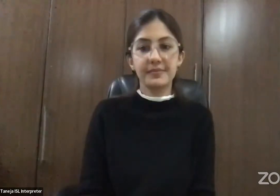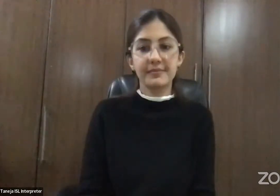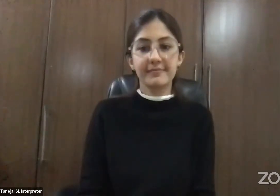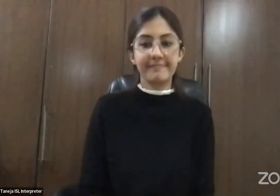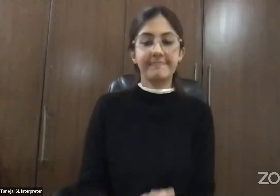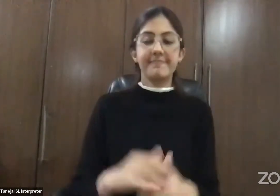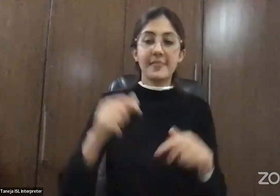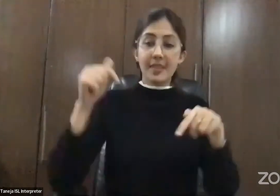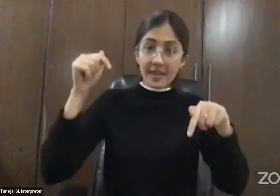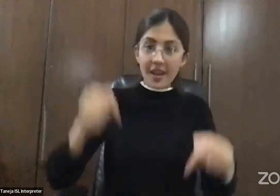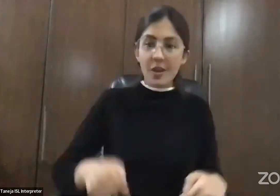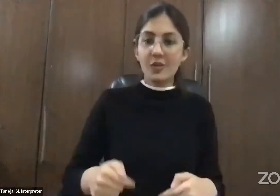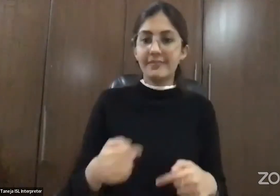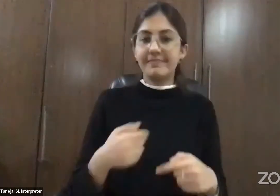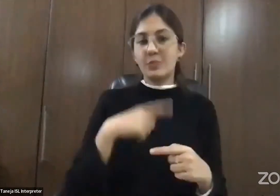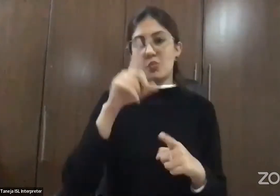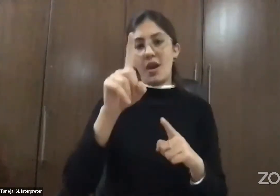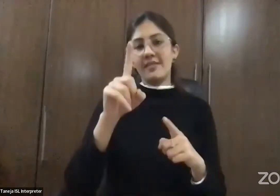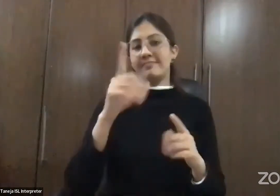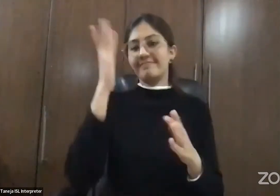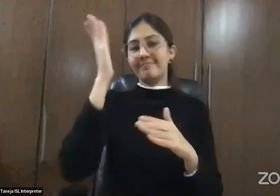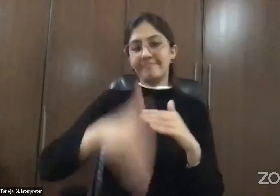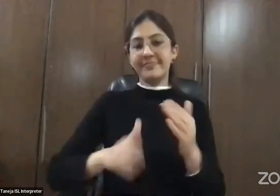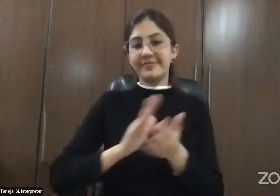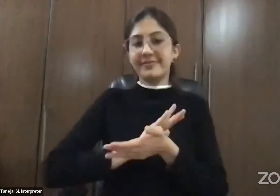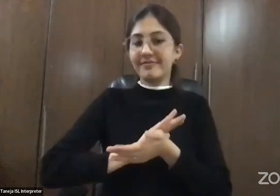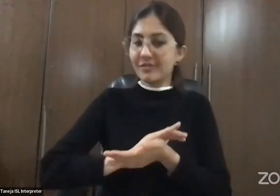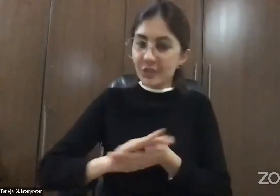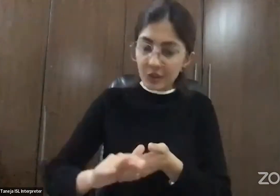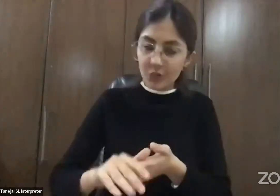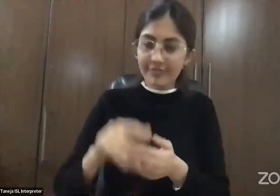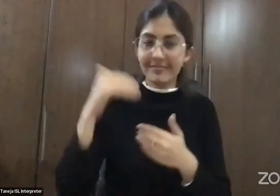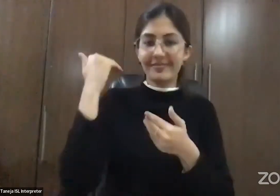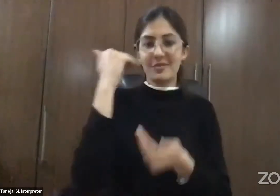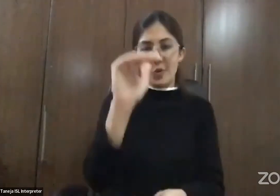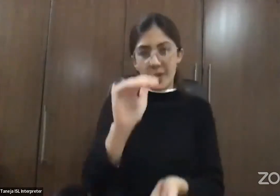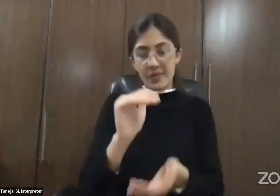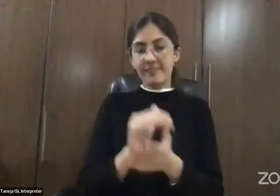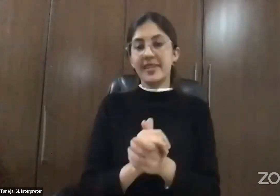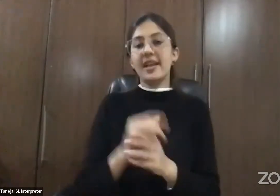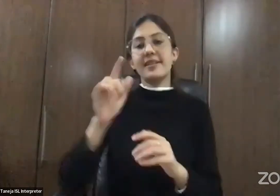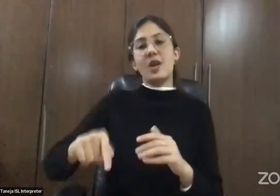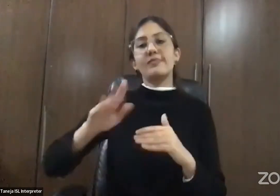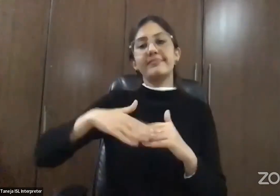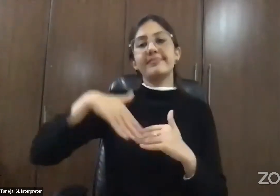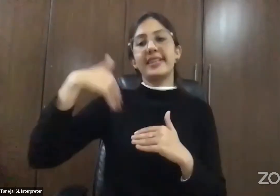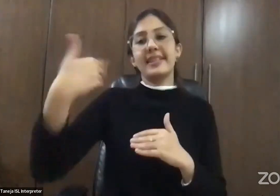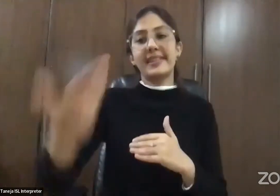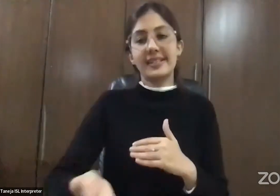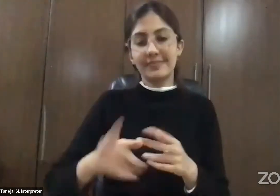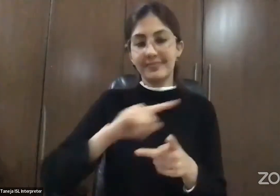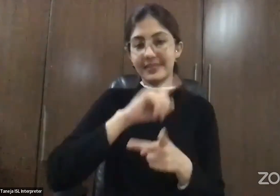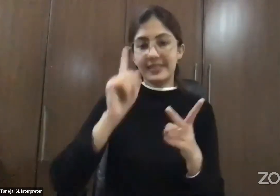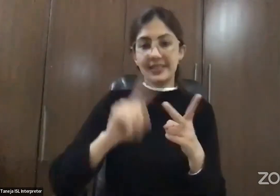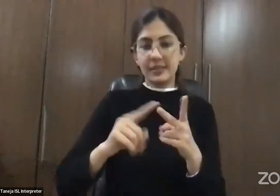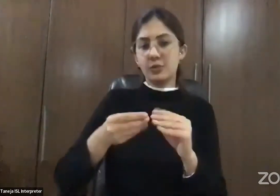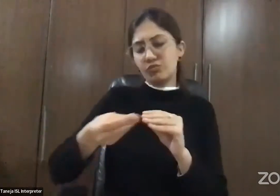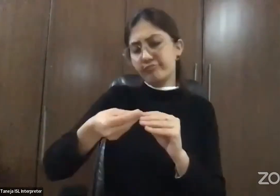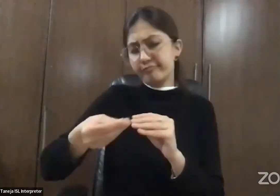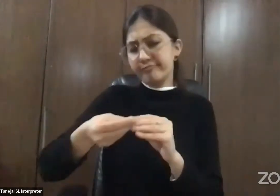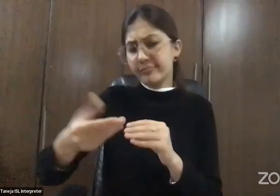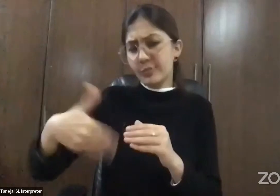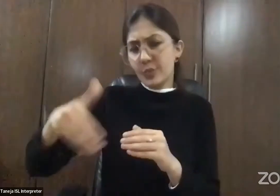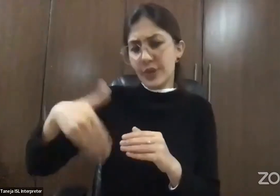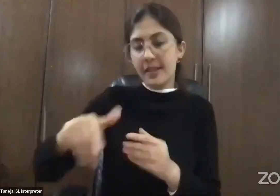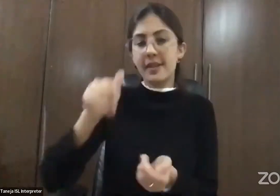brings us to the end of one part of the awards. We will continue with the awards in a while.